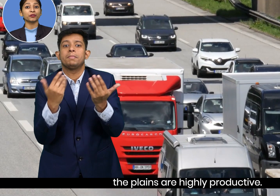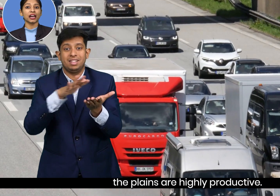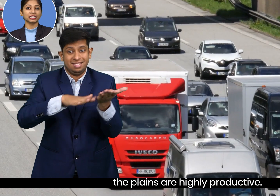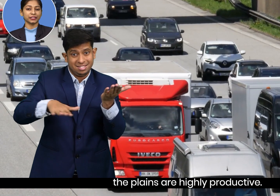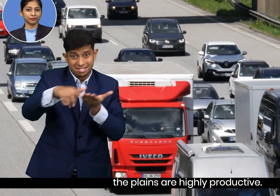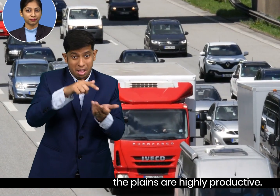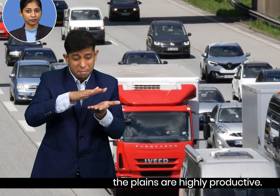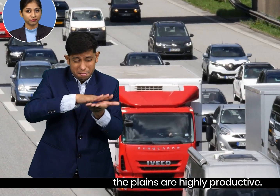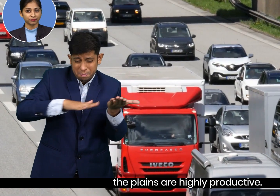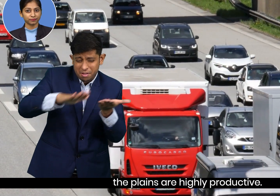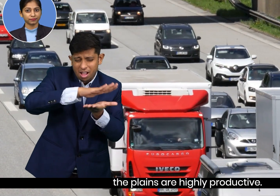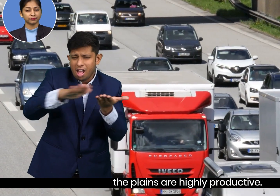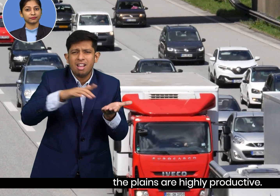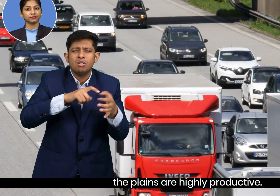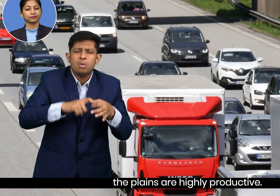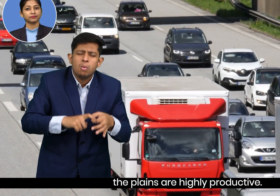highly productive.